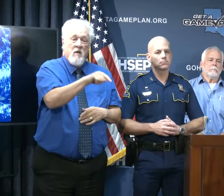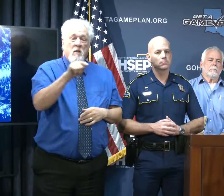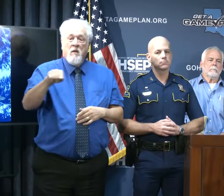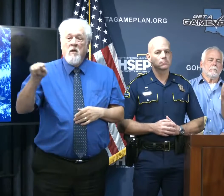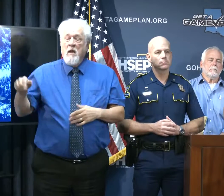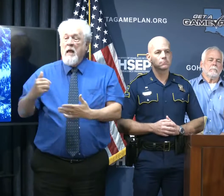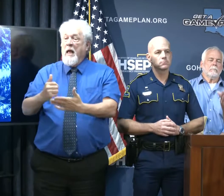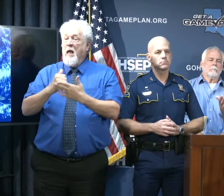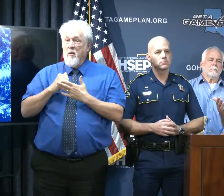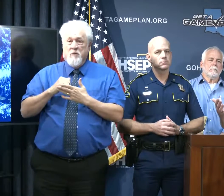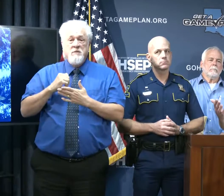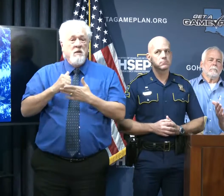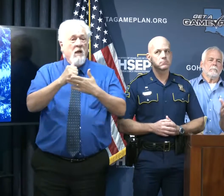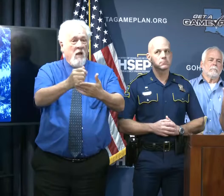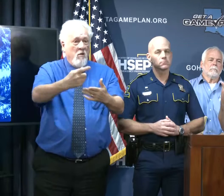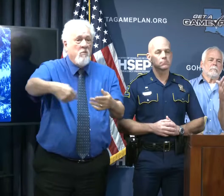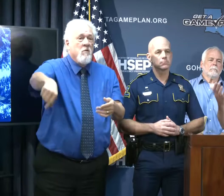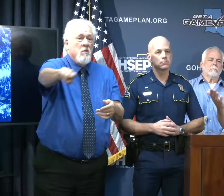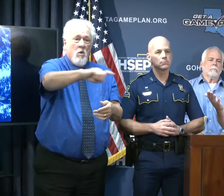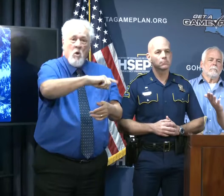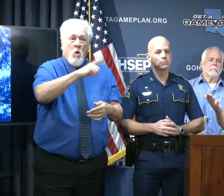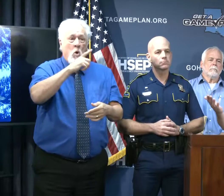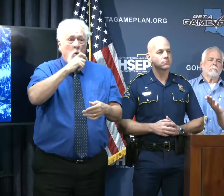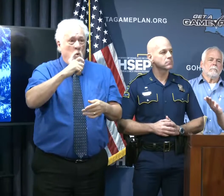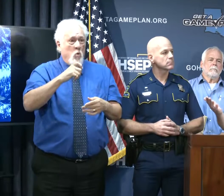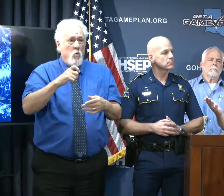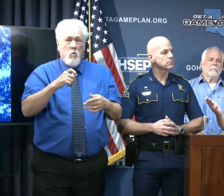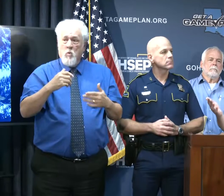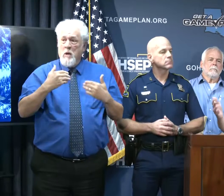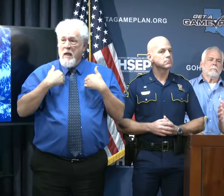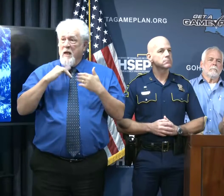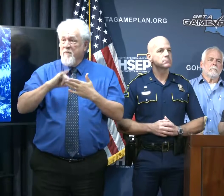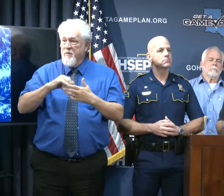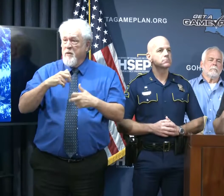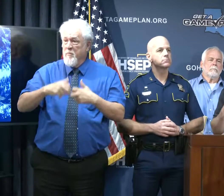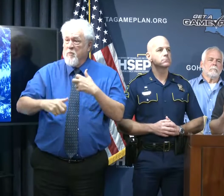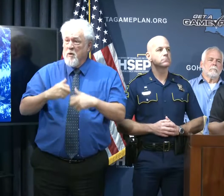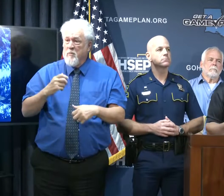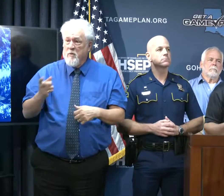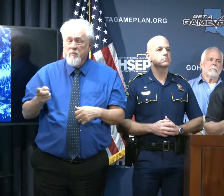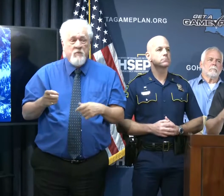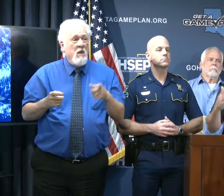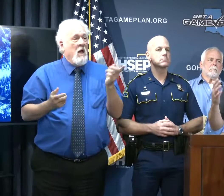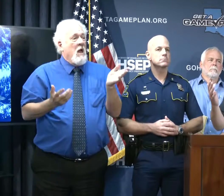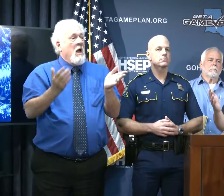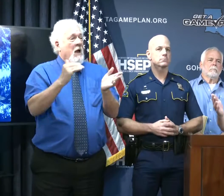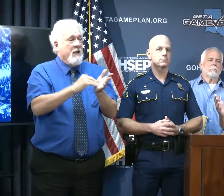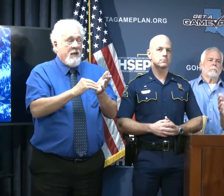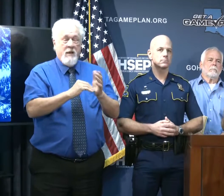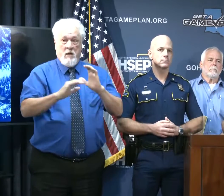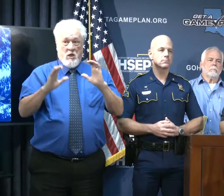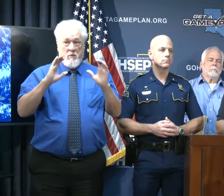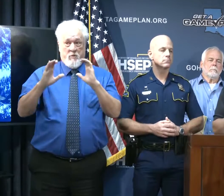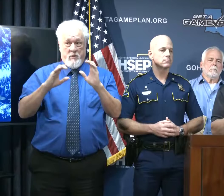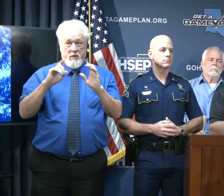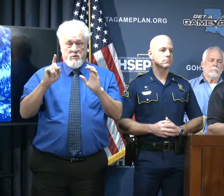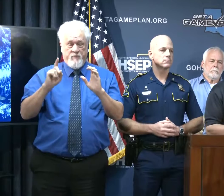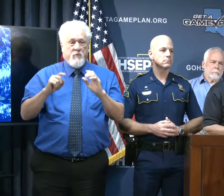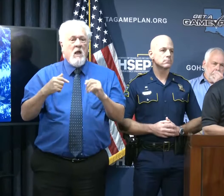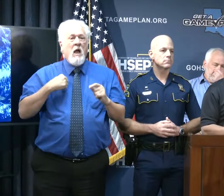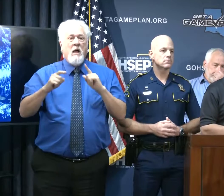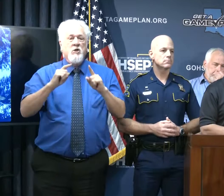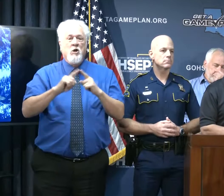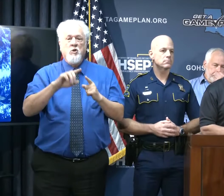help us and to help those citizens who are in that type of position. Again, on the communication side, I spoke